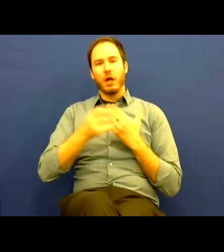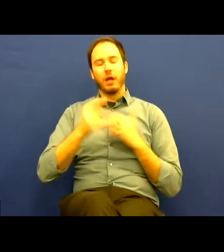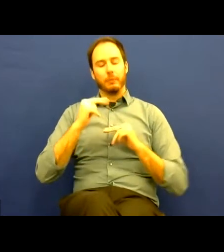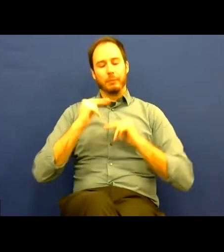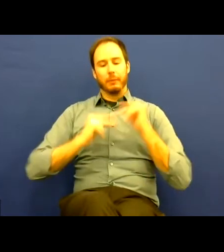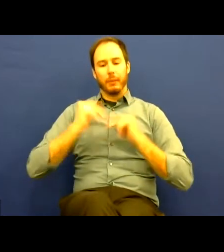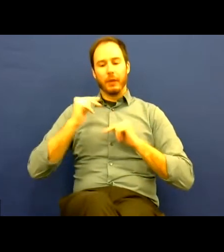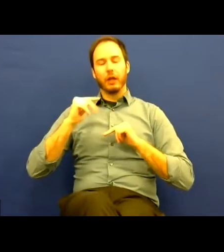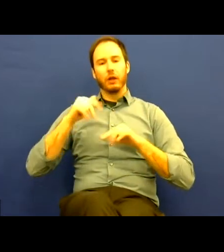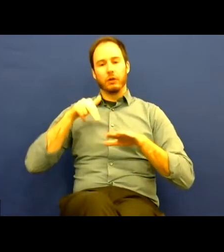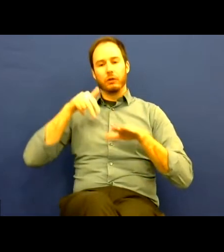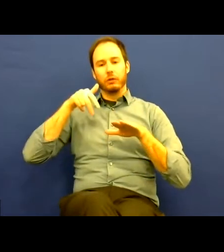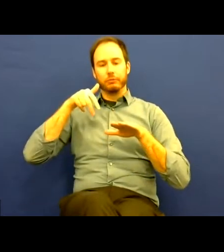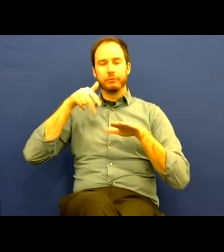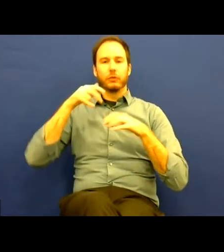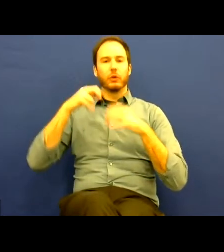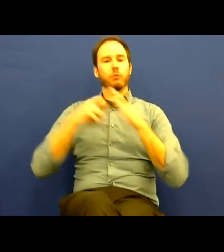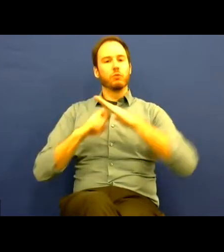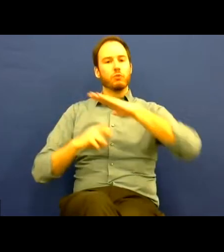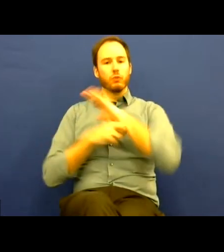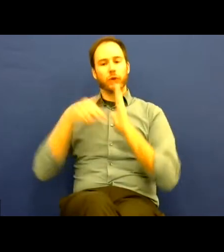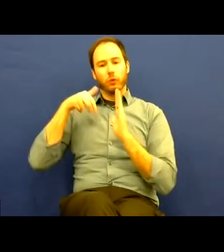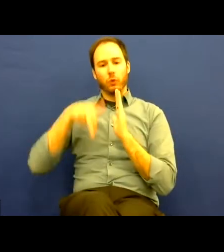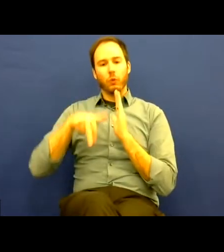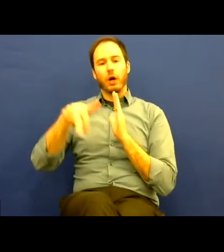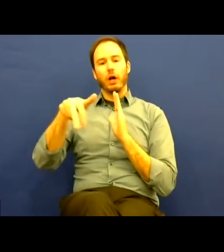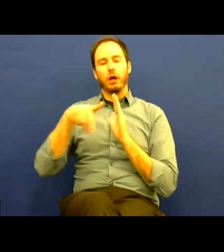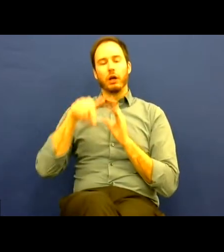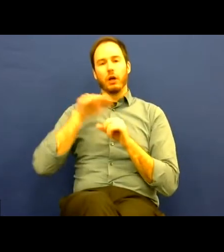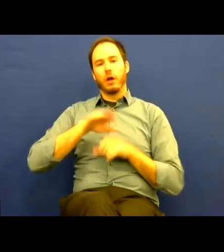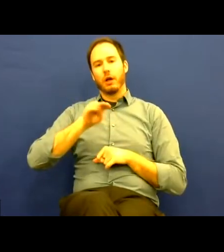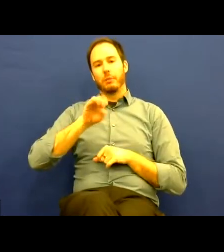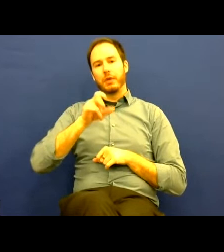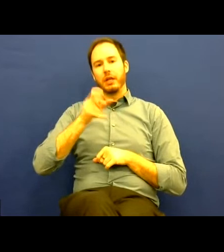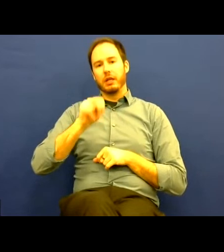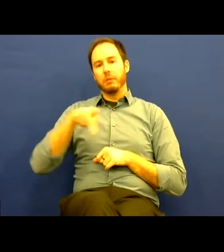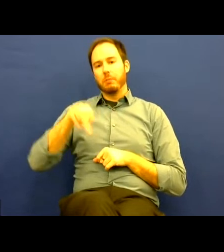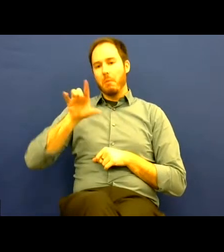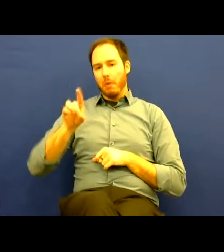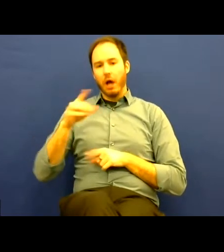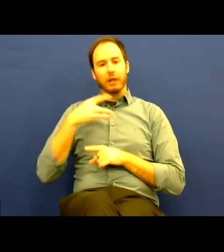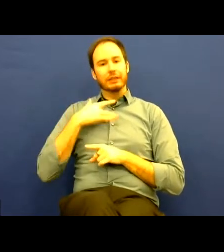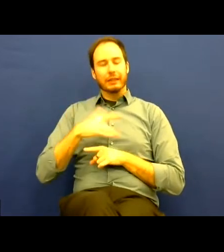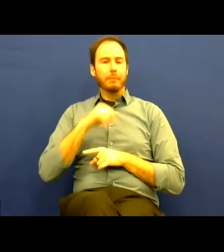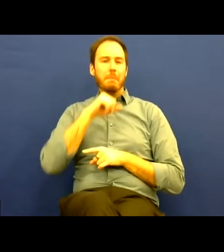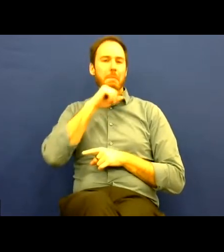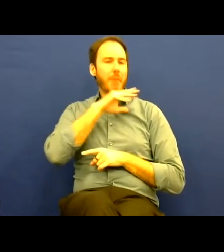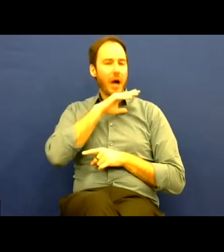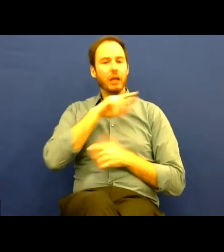walking bridge at Mendon Ponds on a portion of the West Esker Trail where it is often muddy,